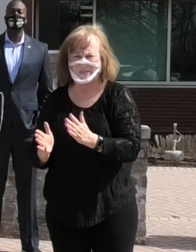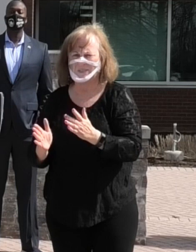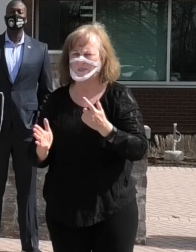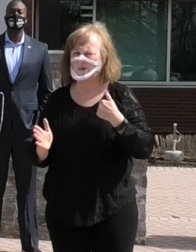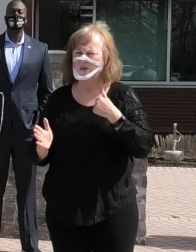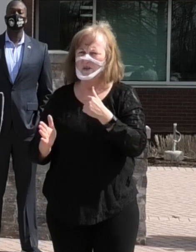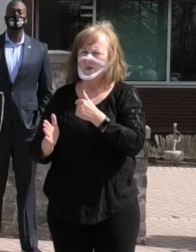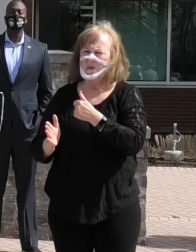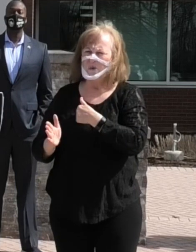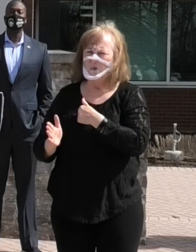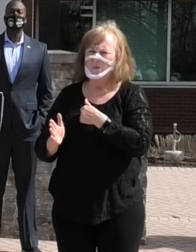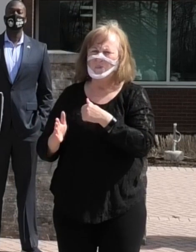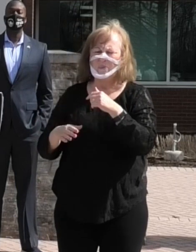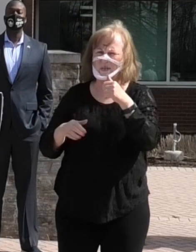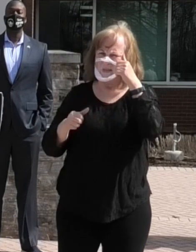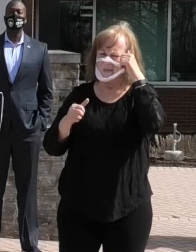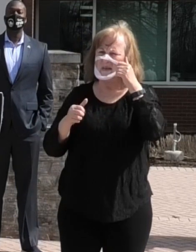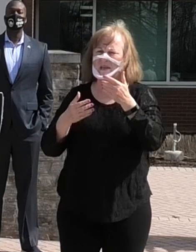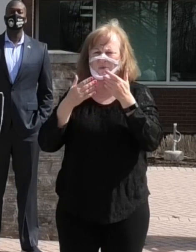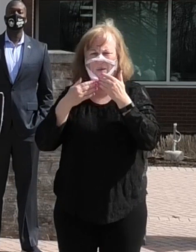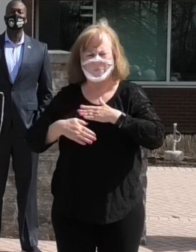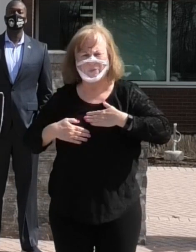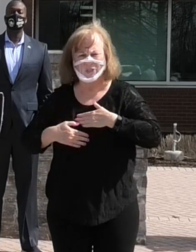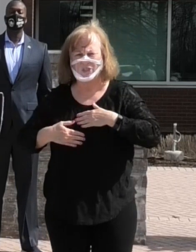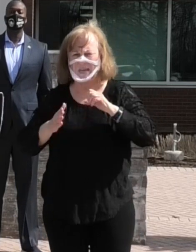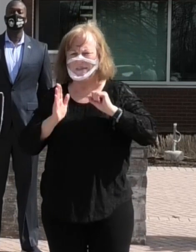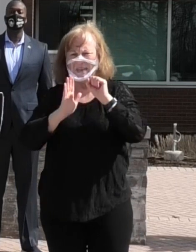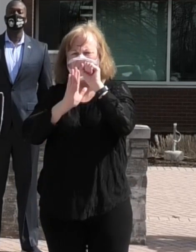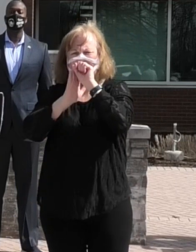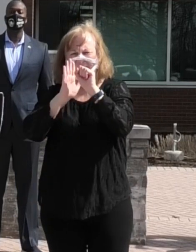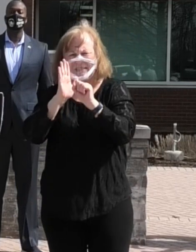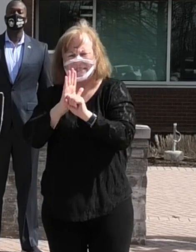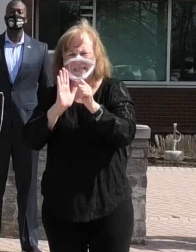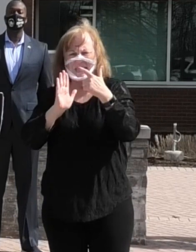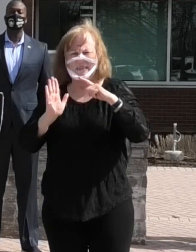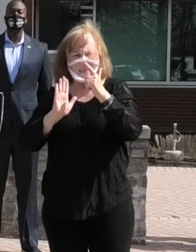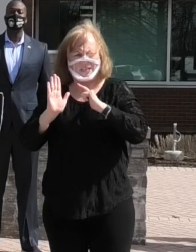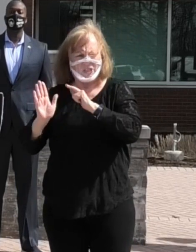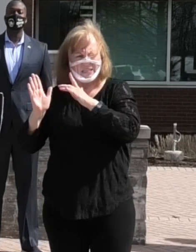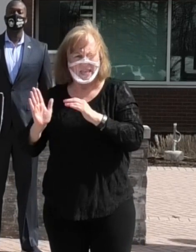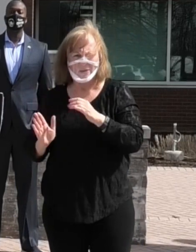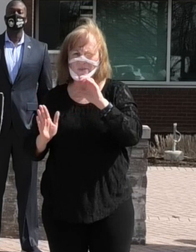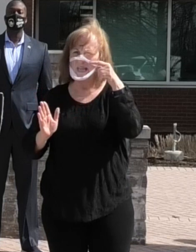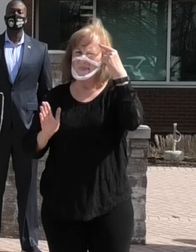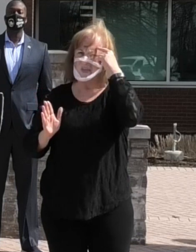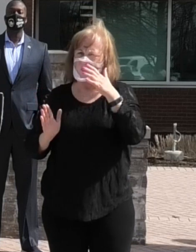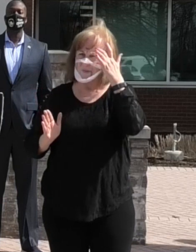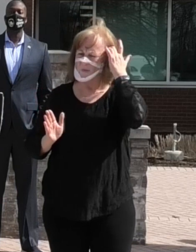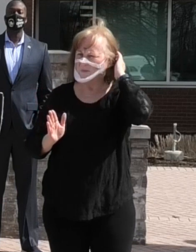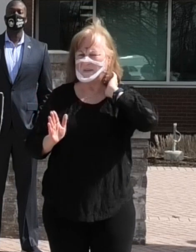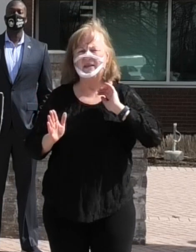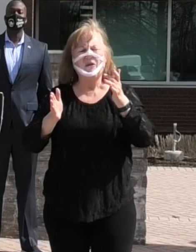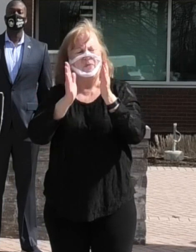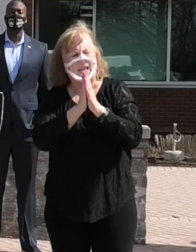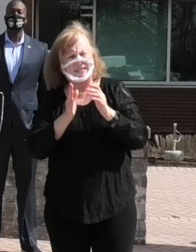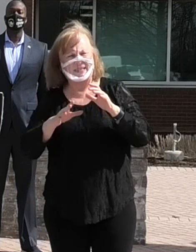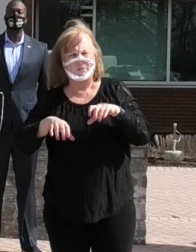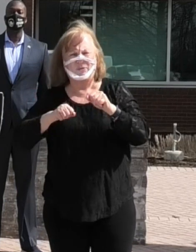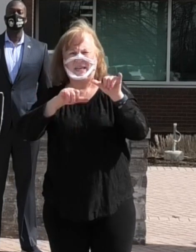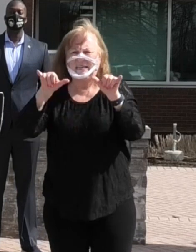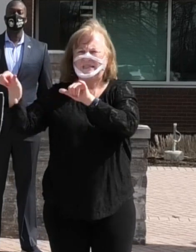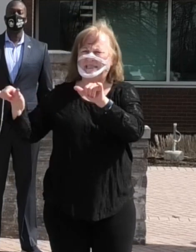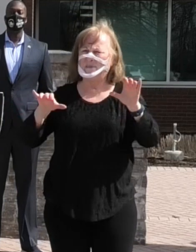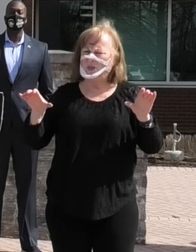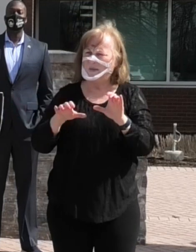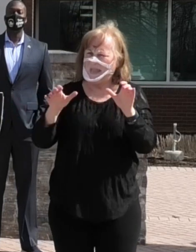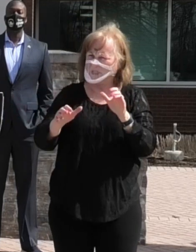our state legislators and Governor Hogan to take similar action by